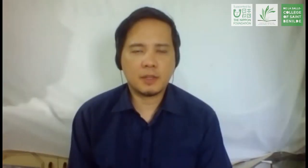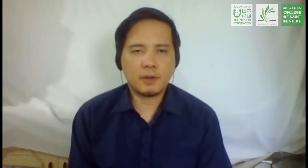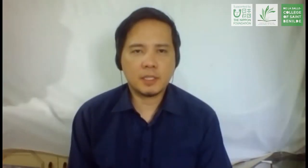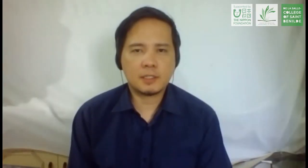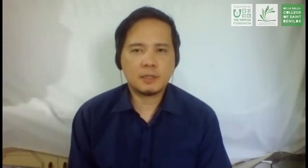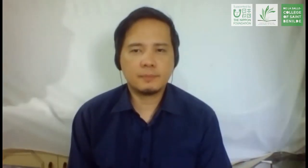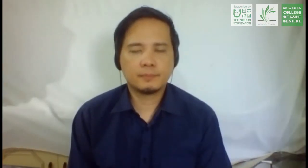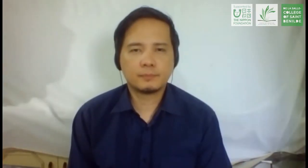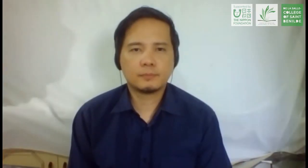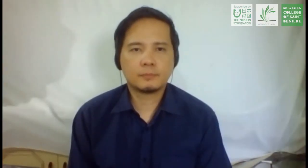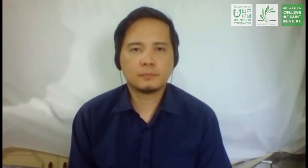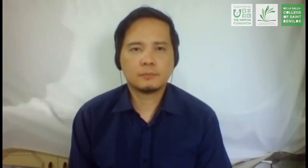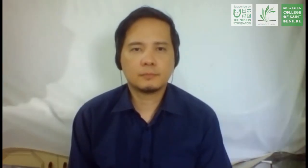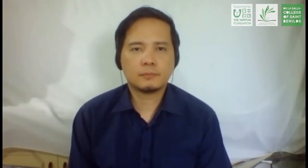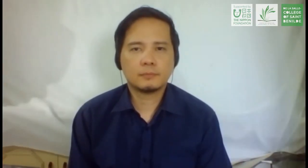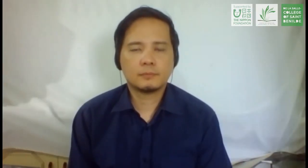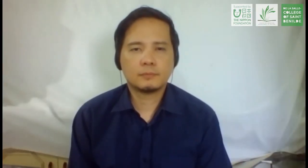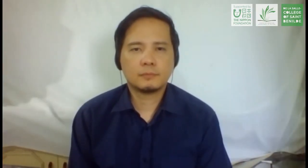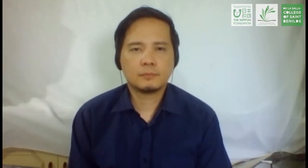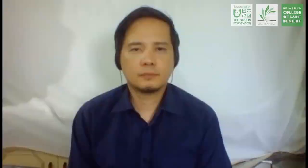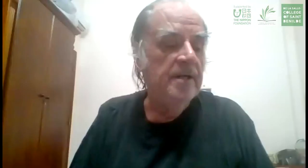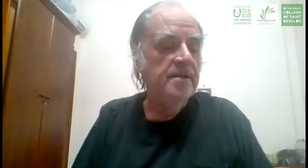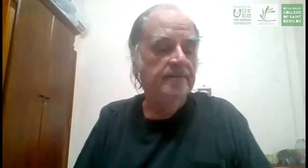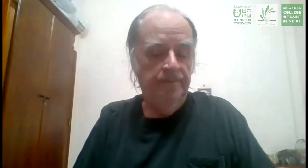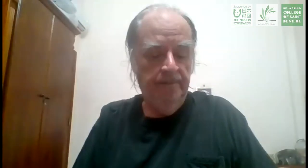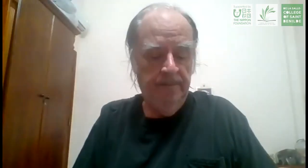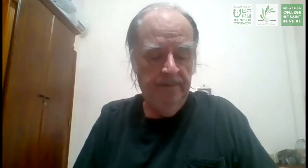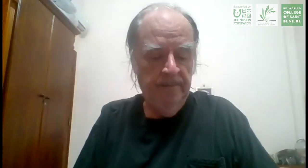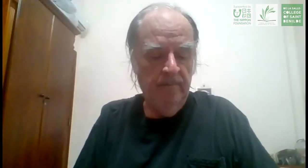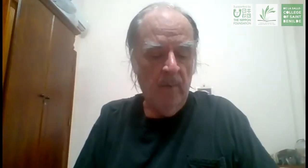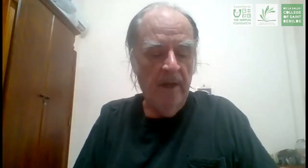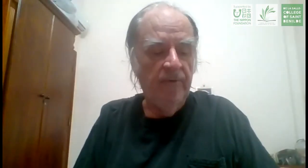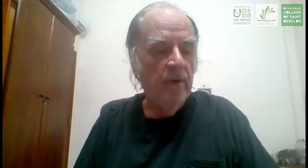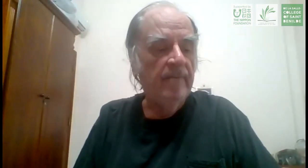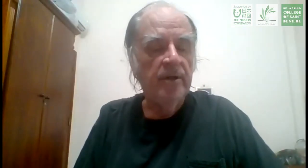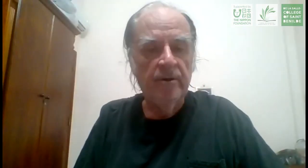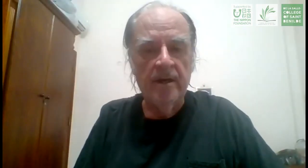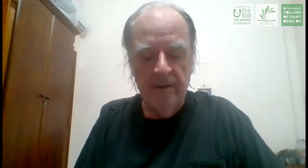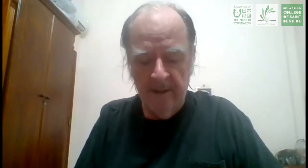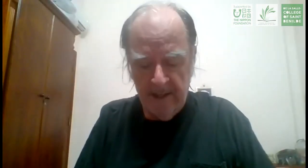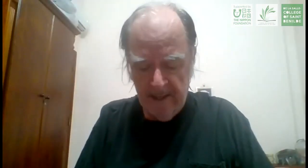right, sir? 3 and 4, yes. If you have it together.